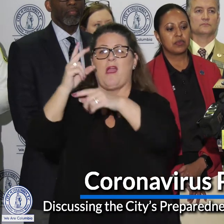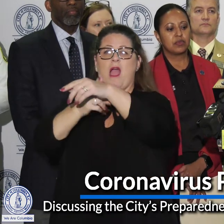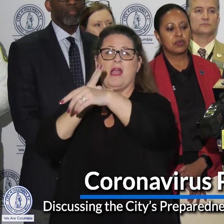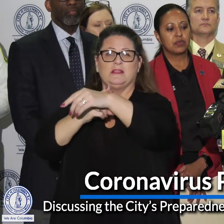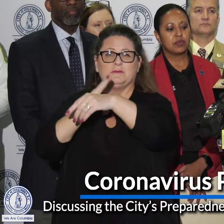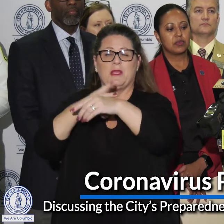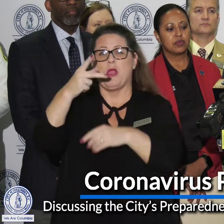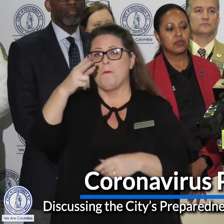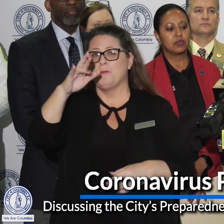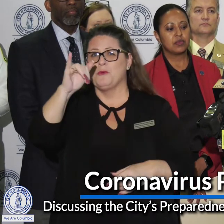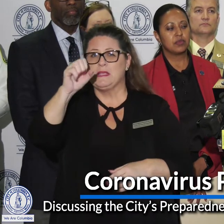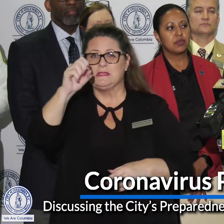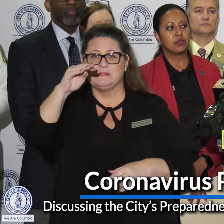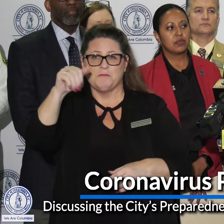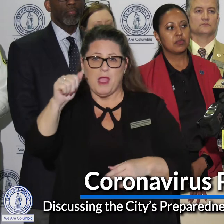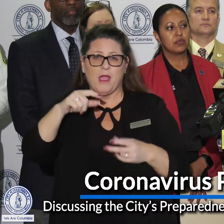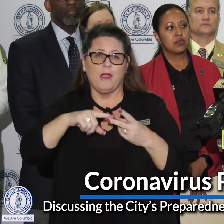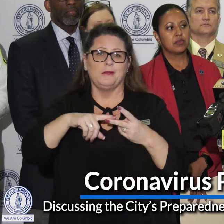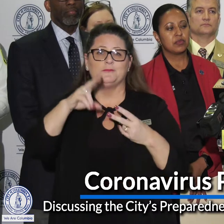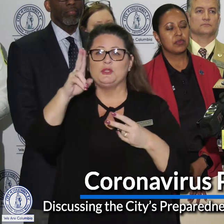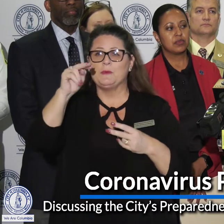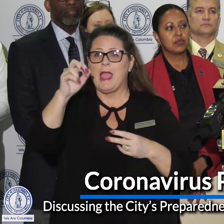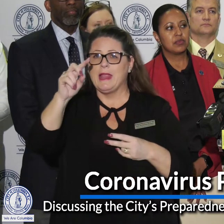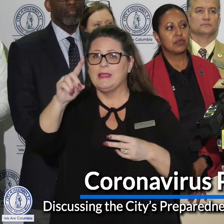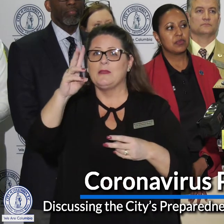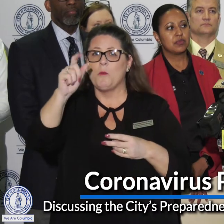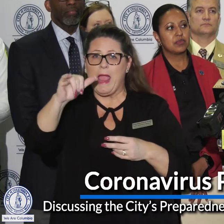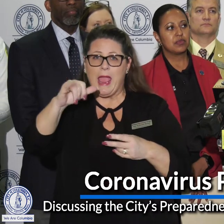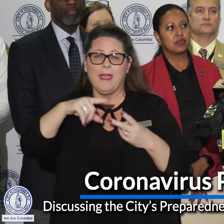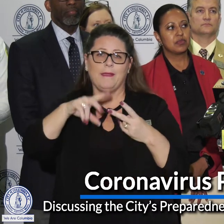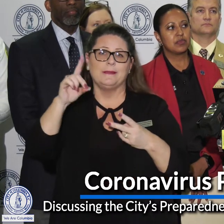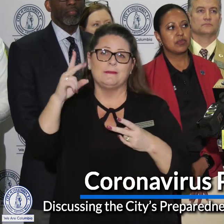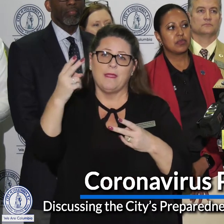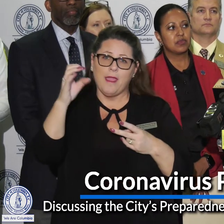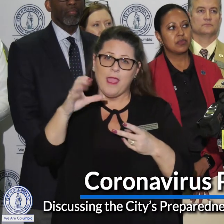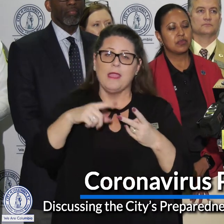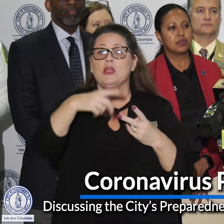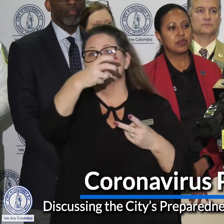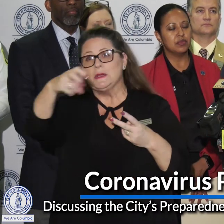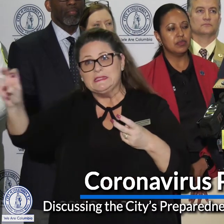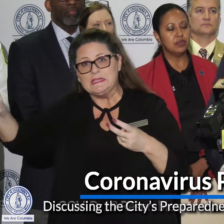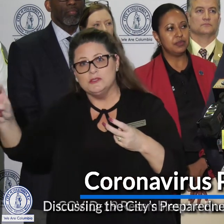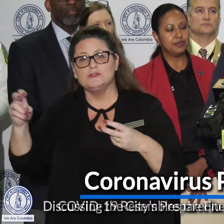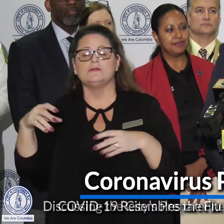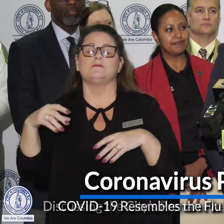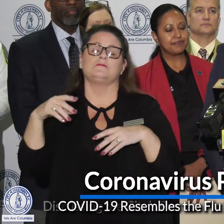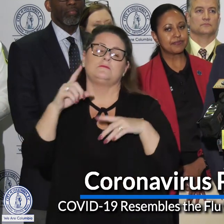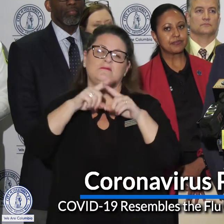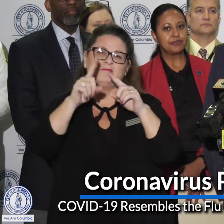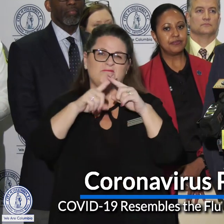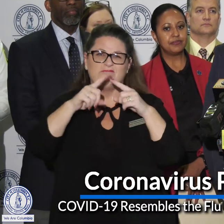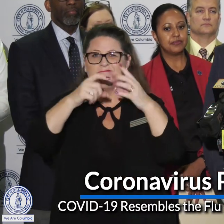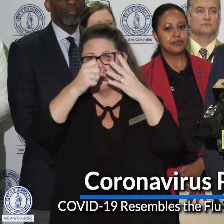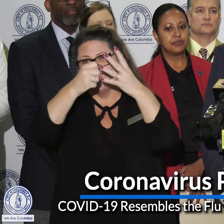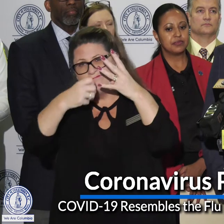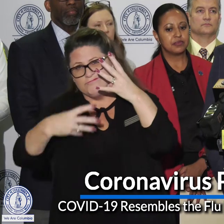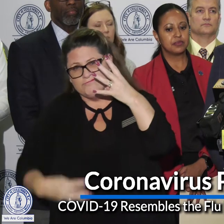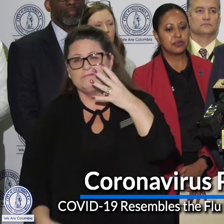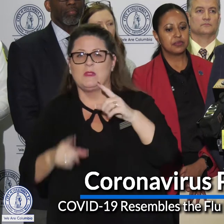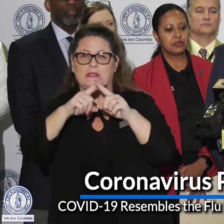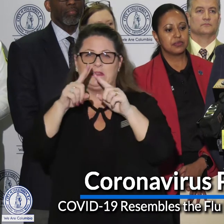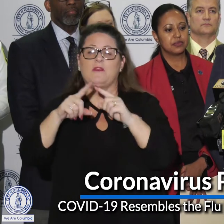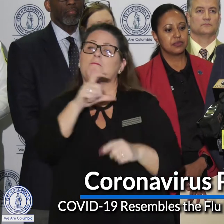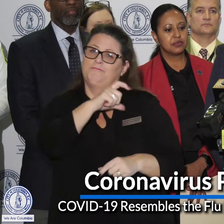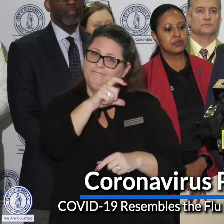Way, DHET, Enforced Transitions, and several others, a number of other, of course, all of our